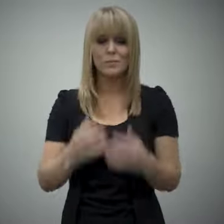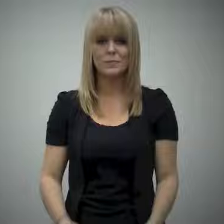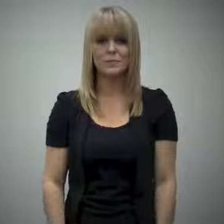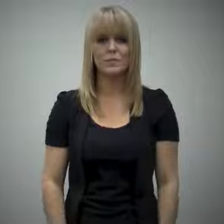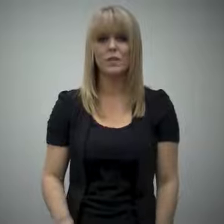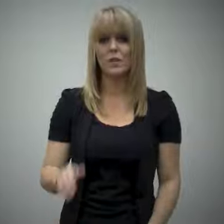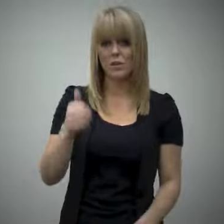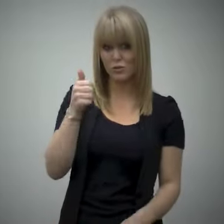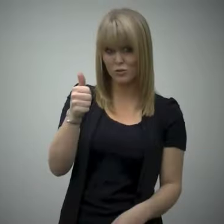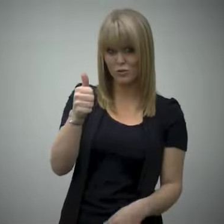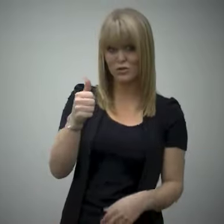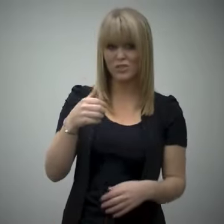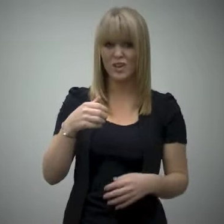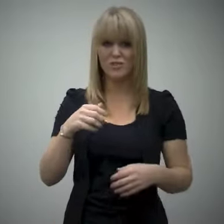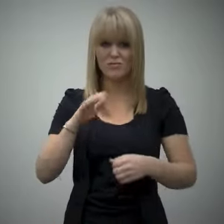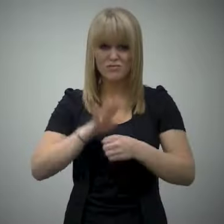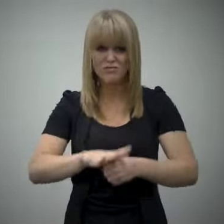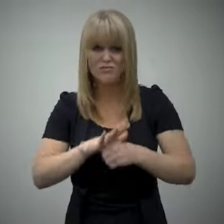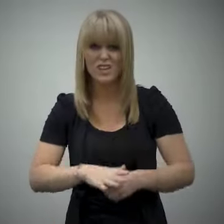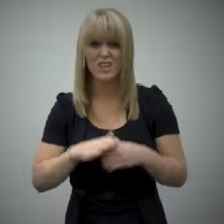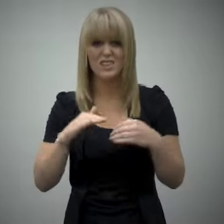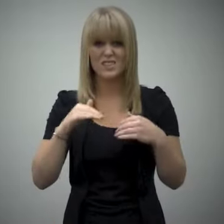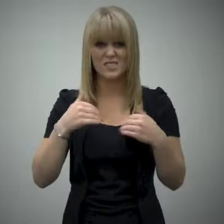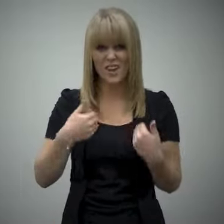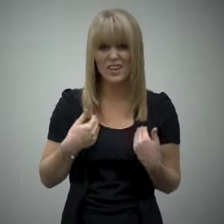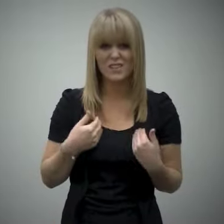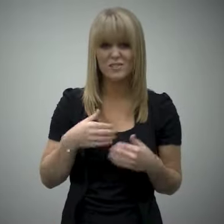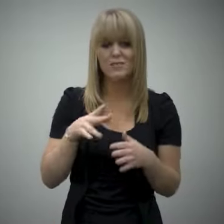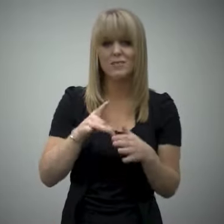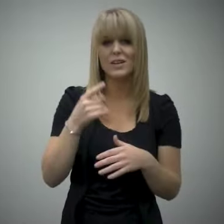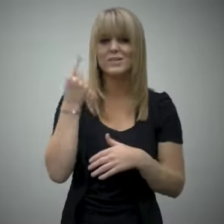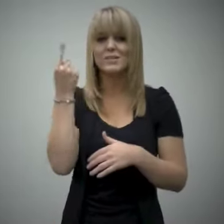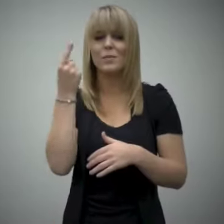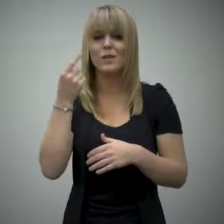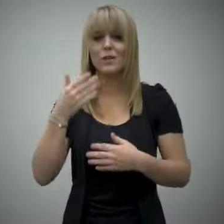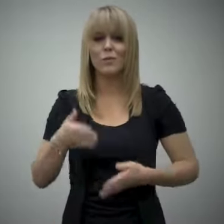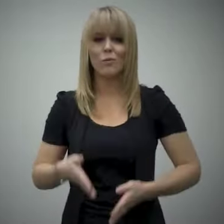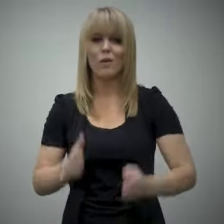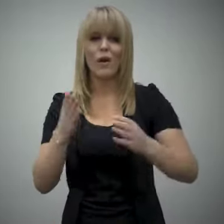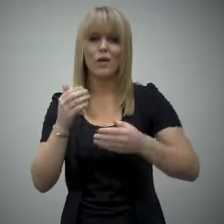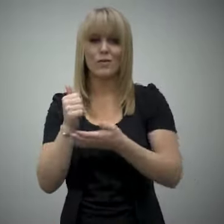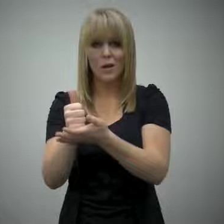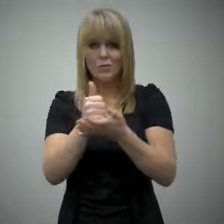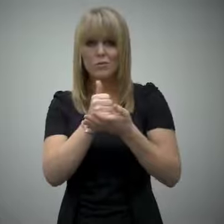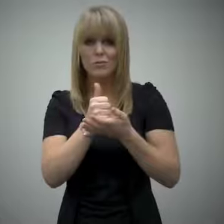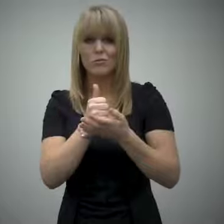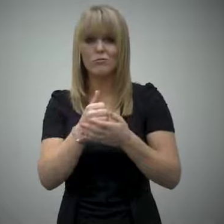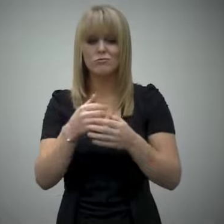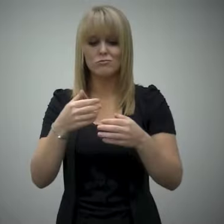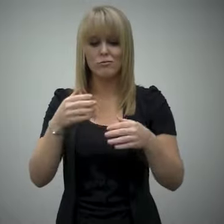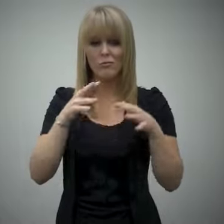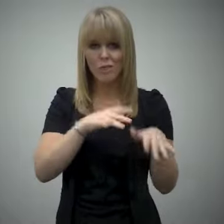If you feel stressed and tired, develop various ways to relax and enjoy life.